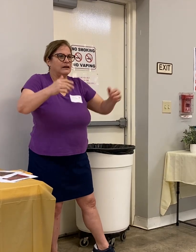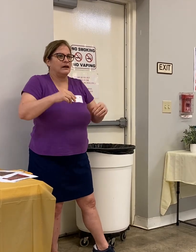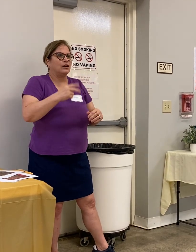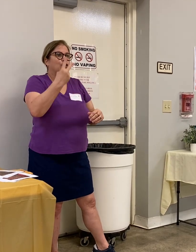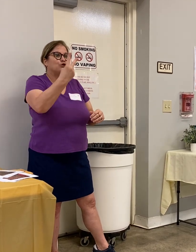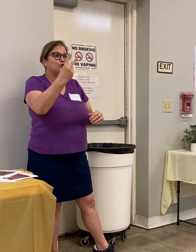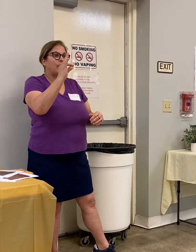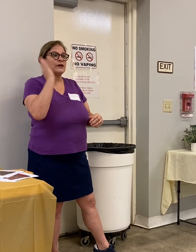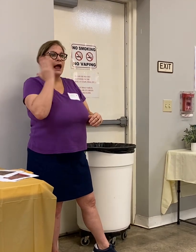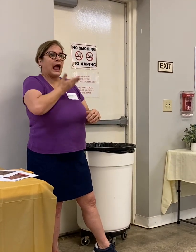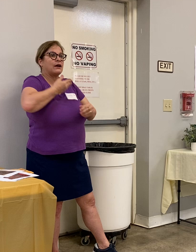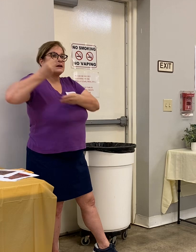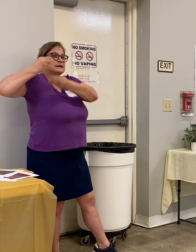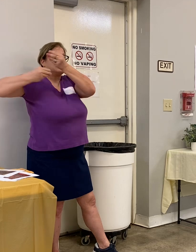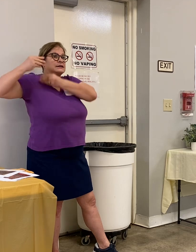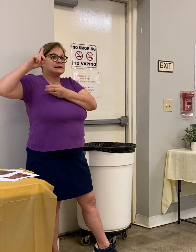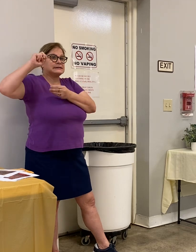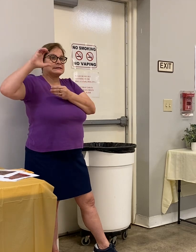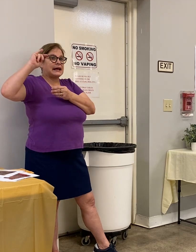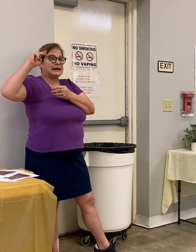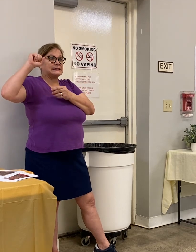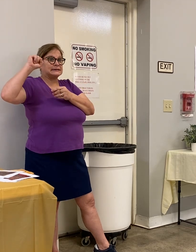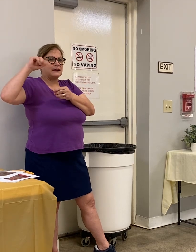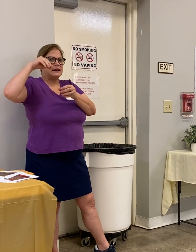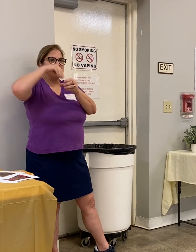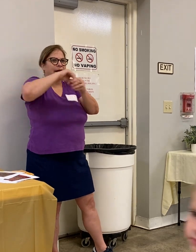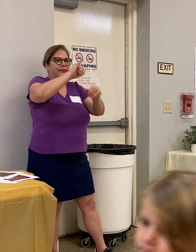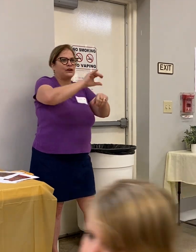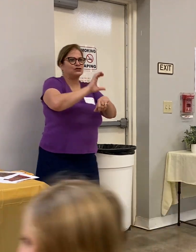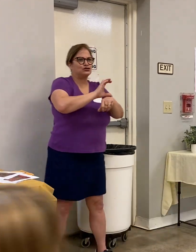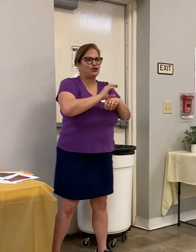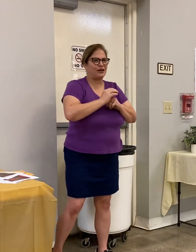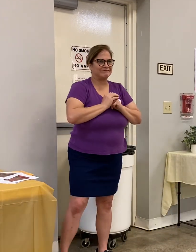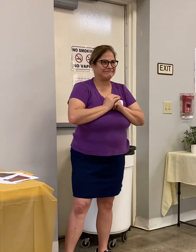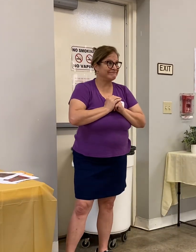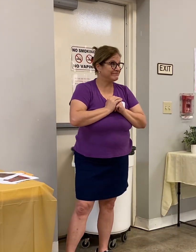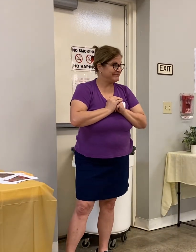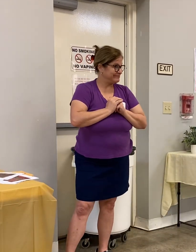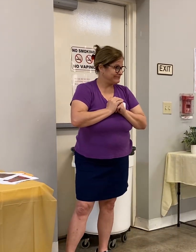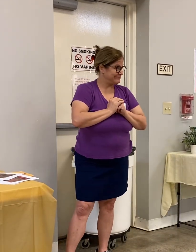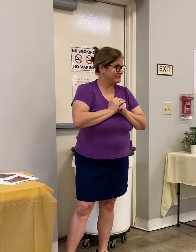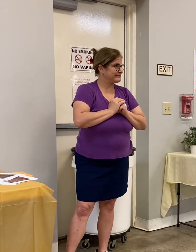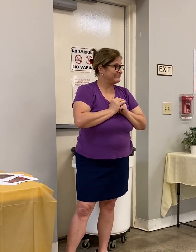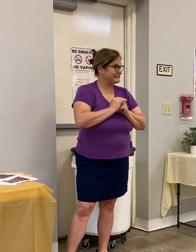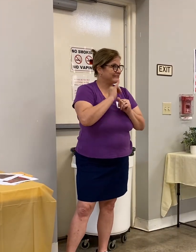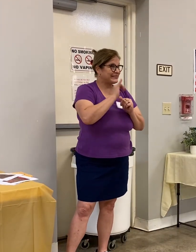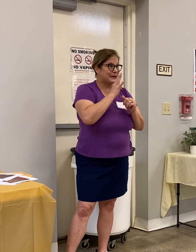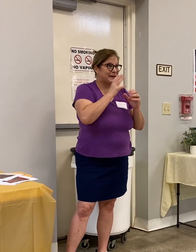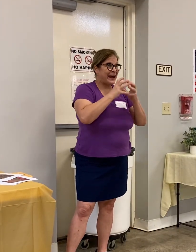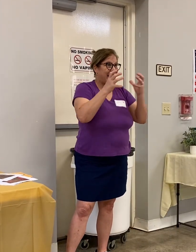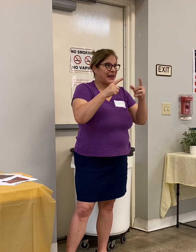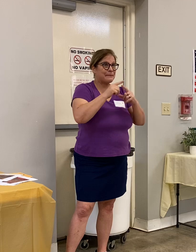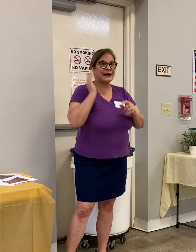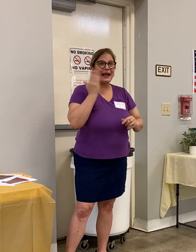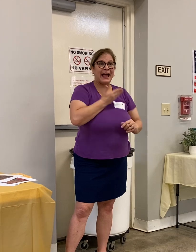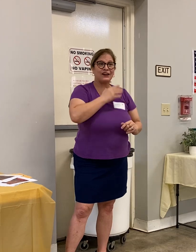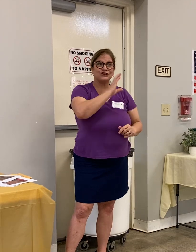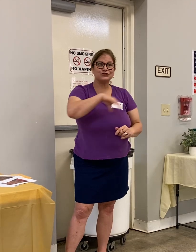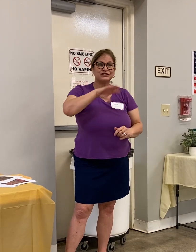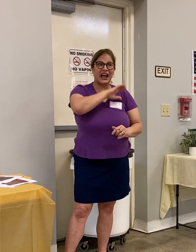they were natural leaders. The Trahans were involved as natural leaders in gathering people at this church. And it says really